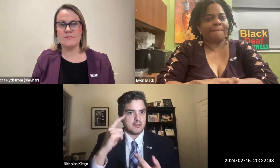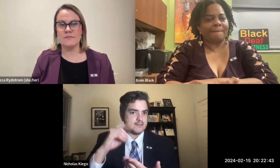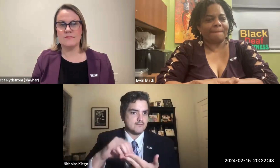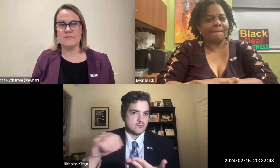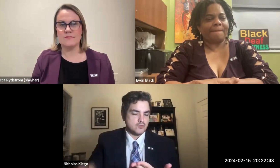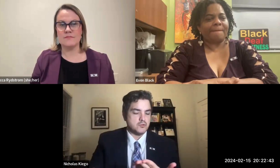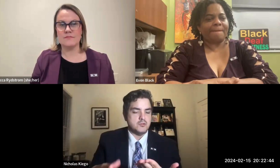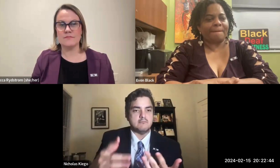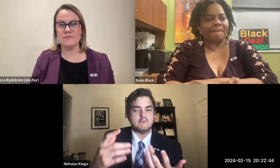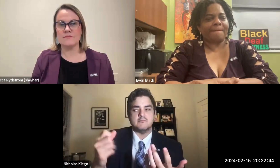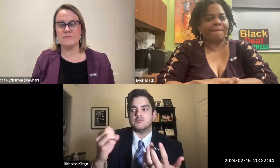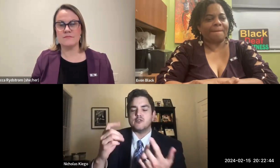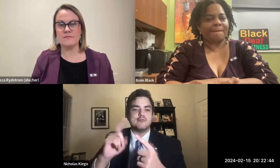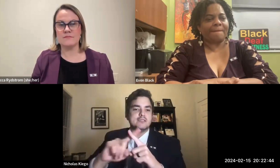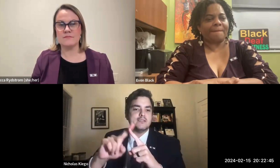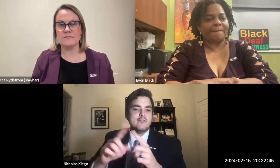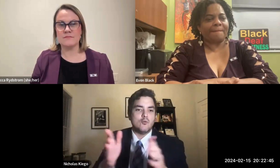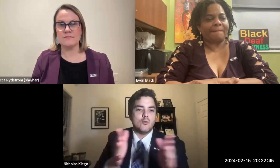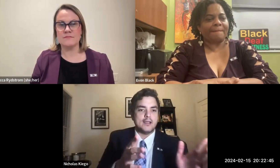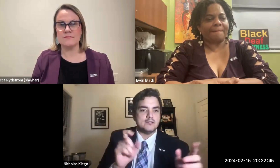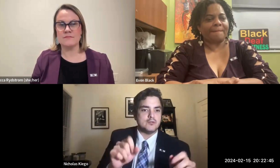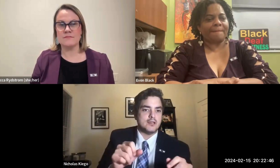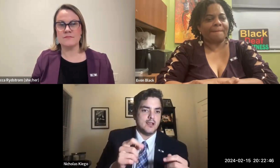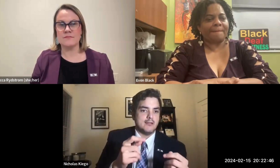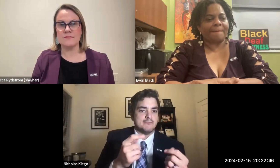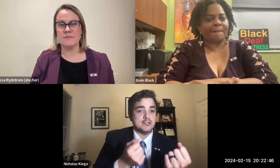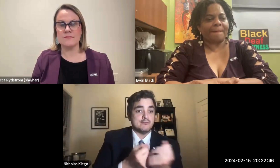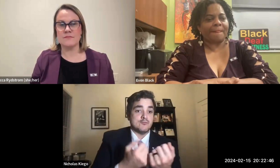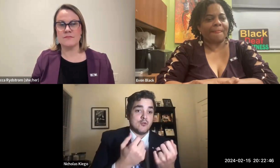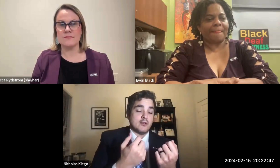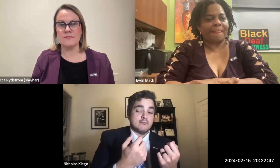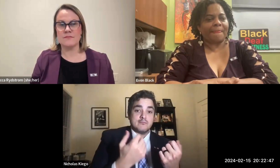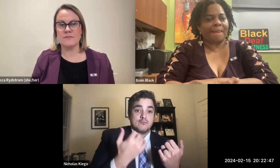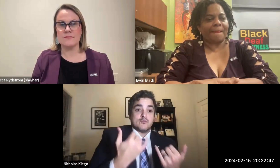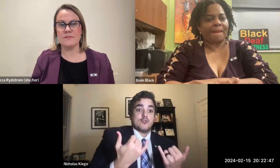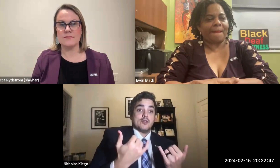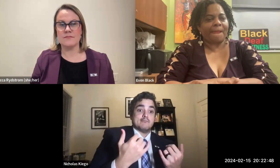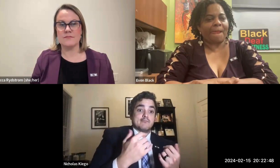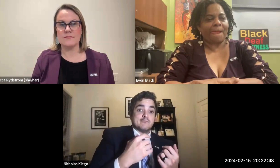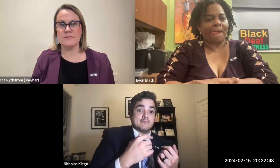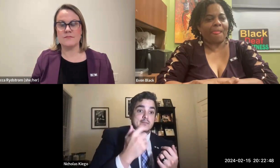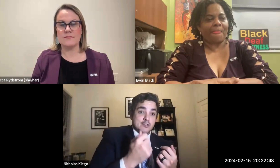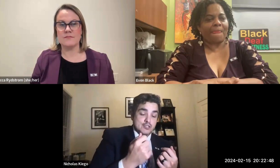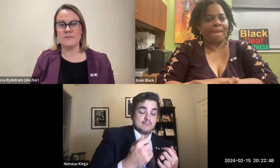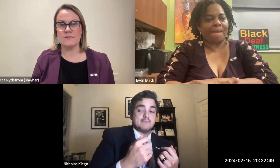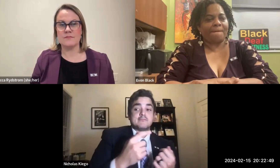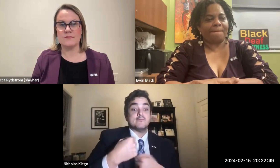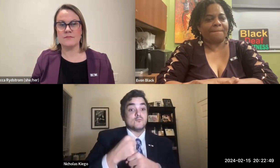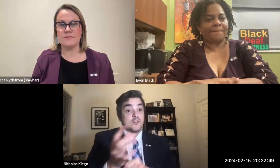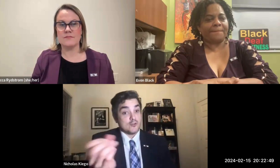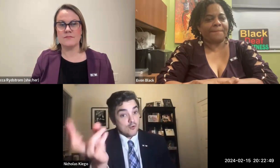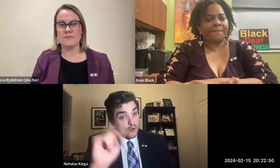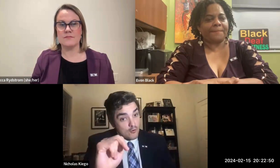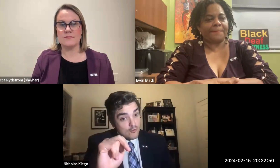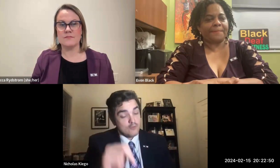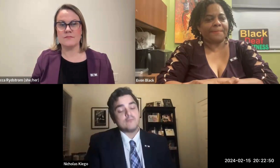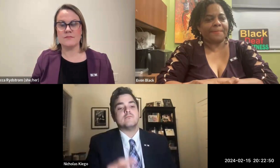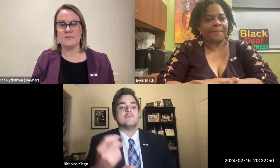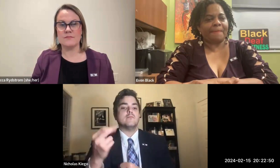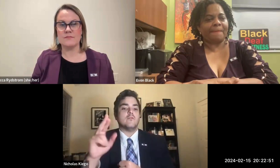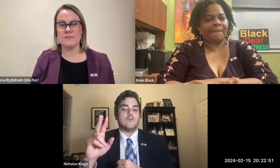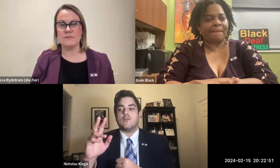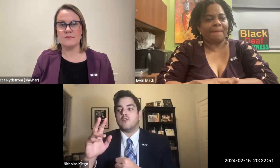amount, let's say 50 to 60,000, and they just want it to go directly to students until the monies or funds are exhausted. But today we actually do